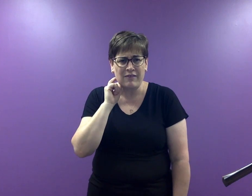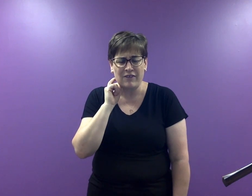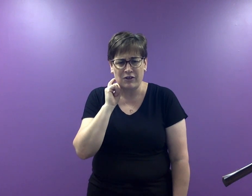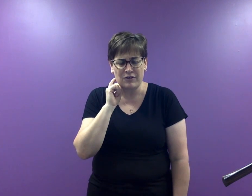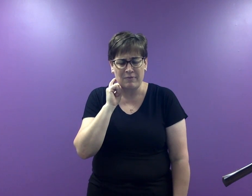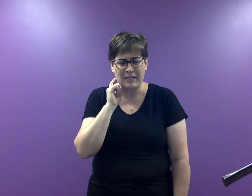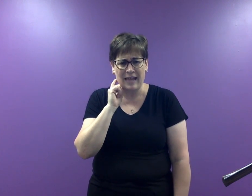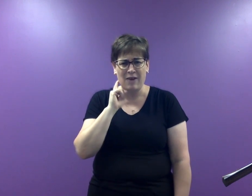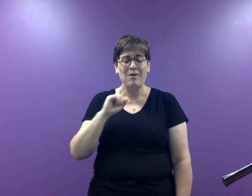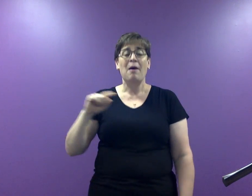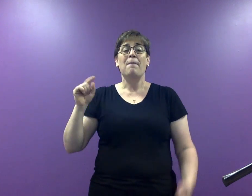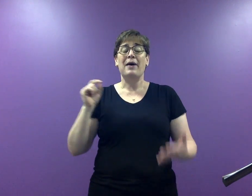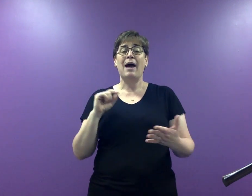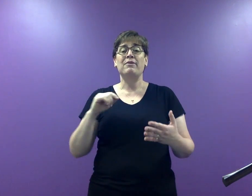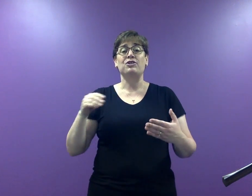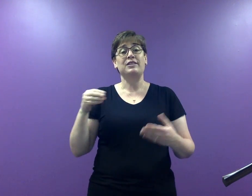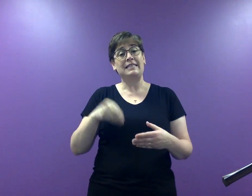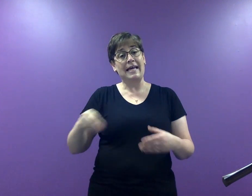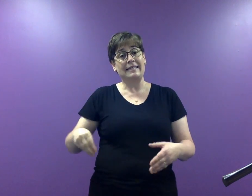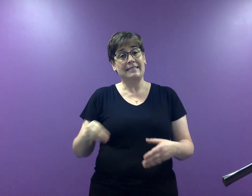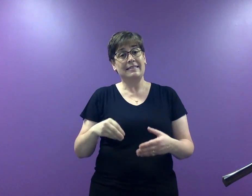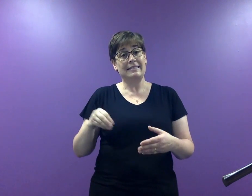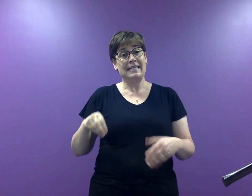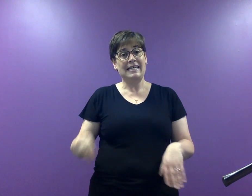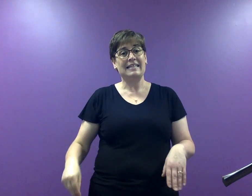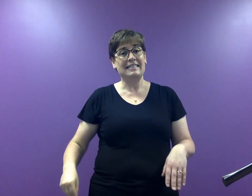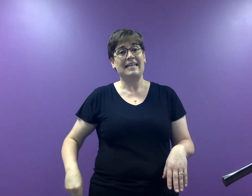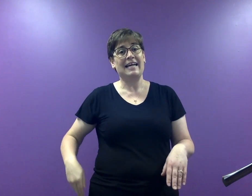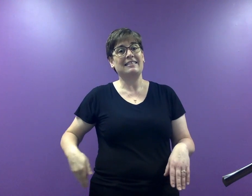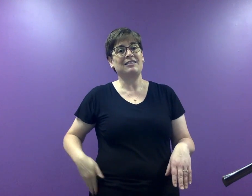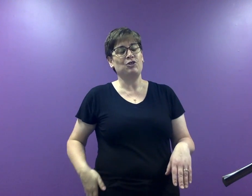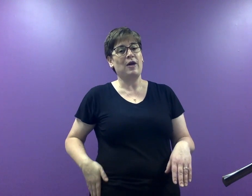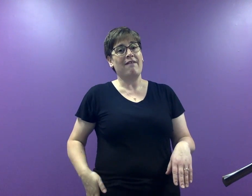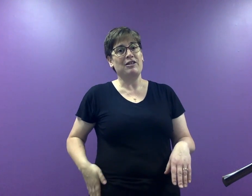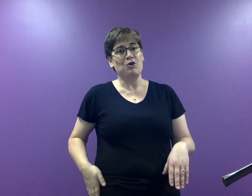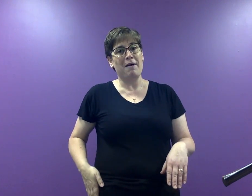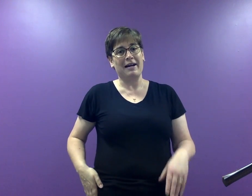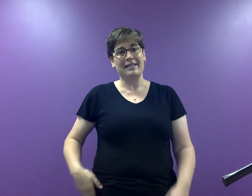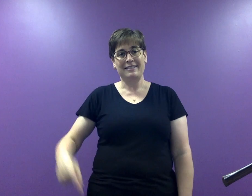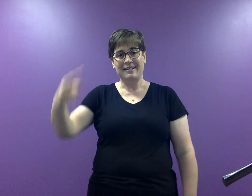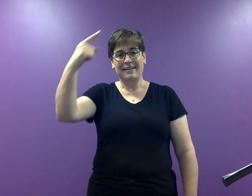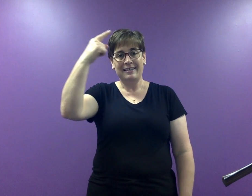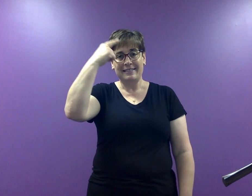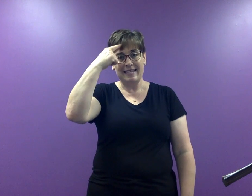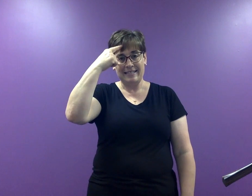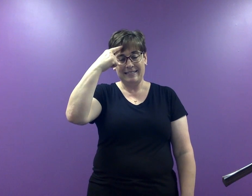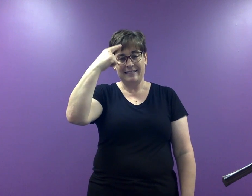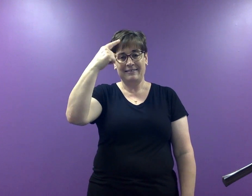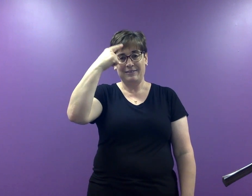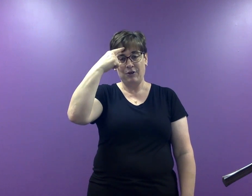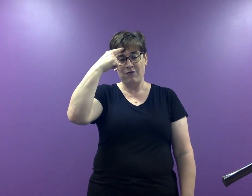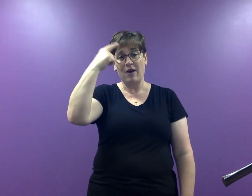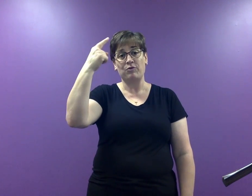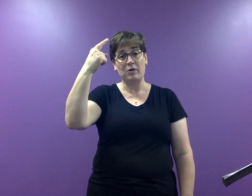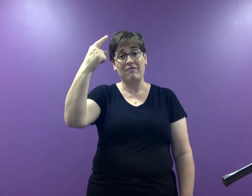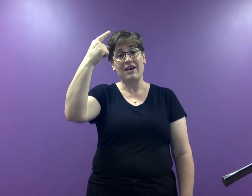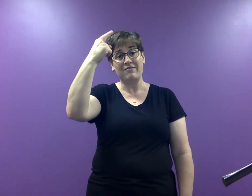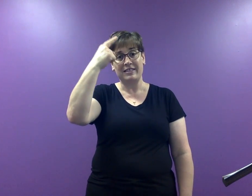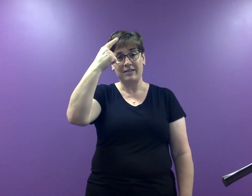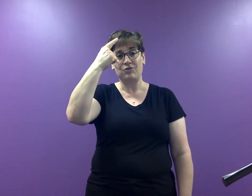figure something out, but how much sense, C-E-N-T-S, do you have in your pocket? Cents. So if you have 25 cents, you're